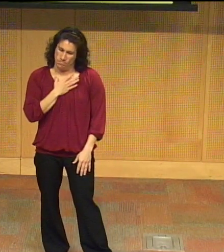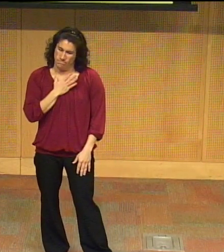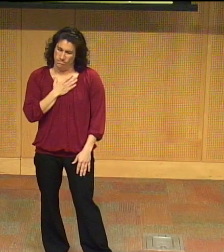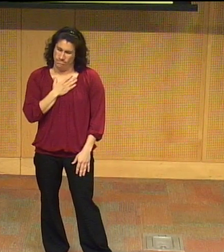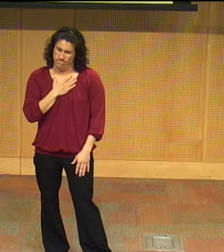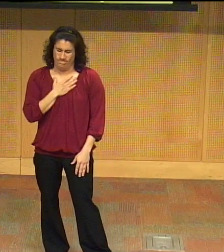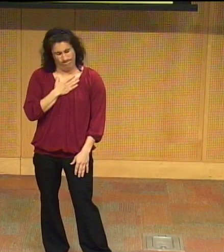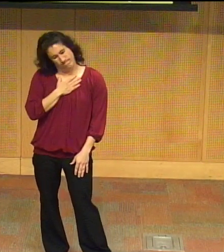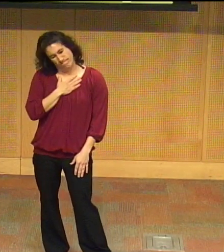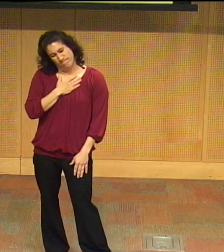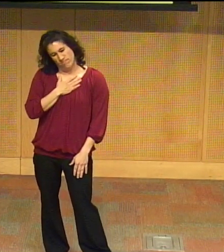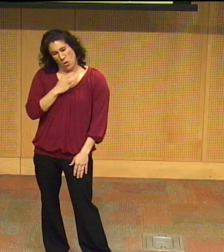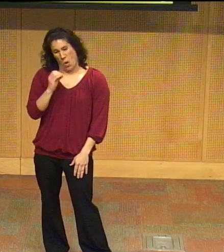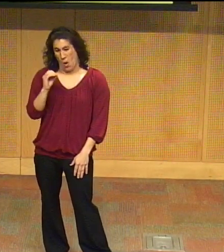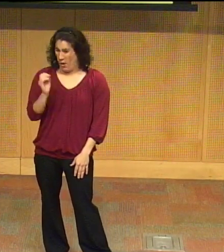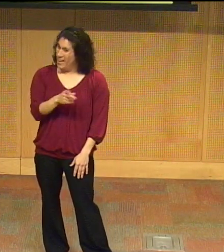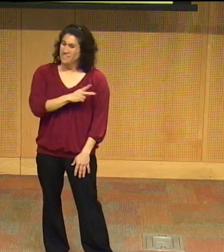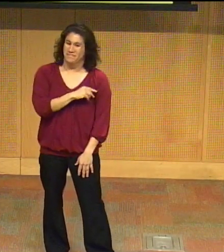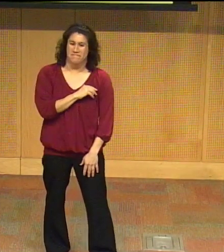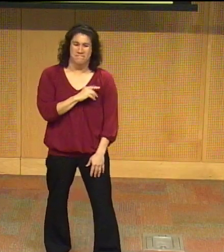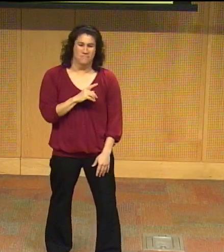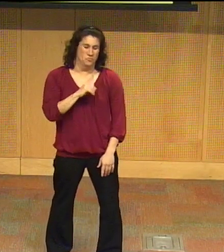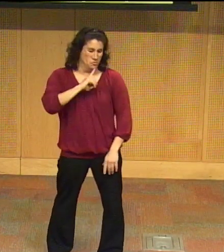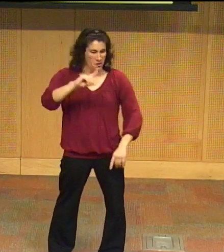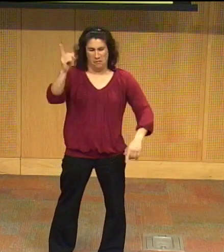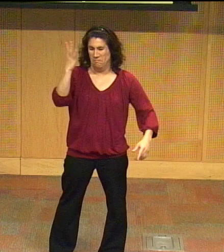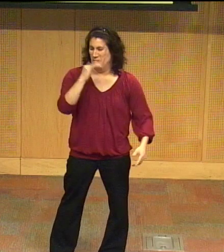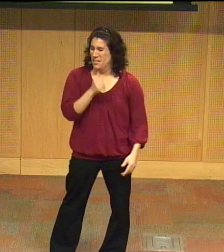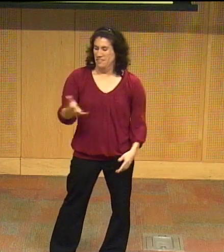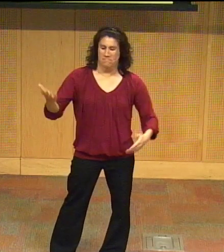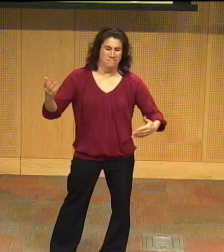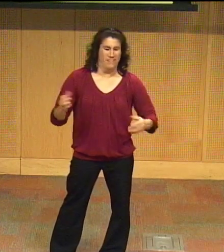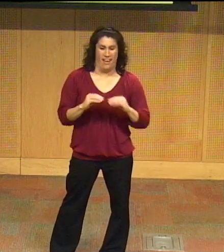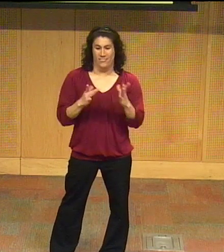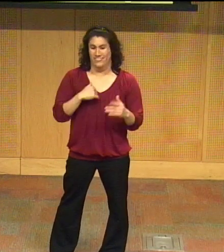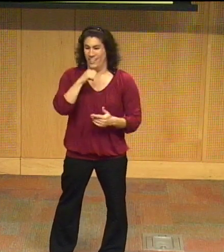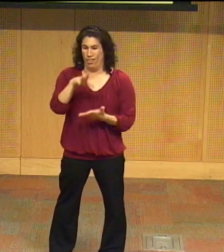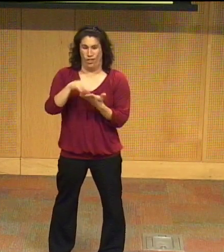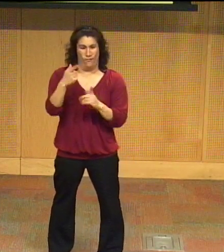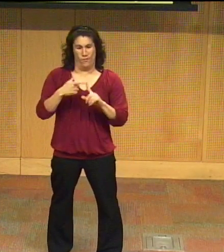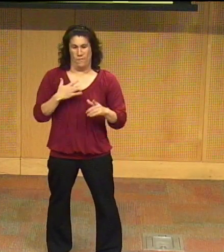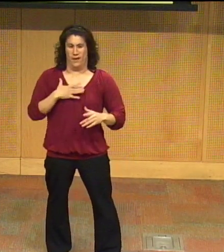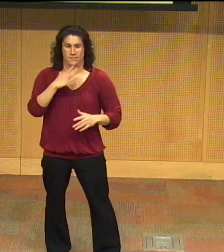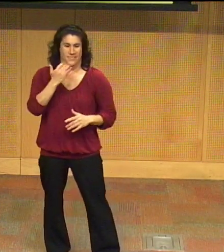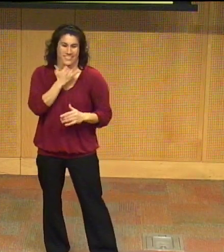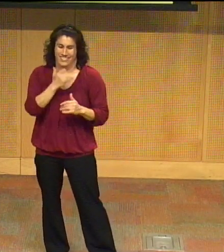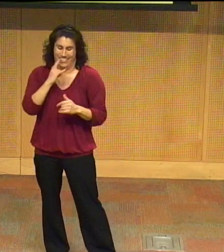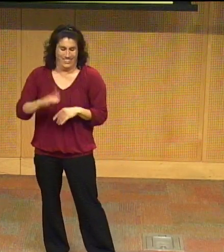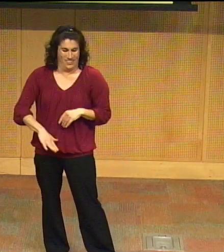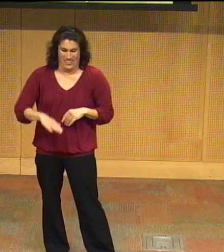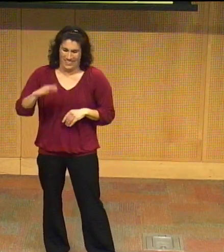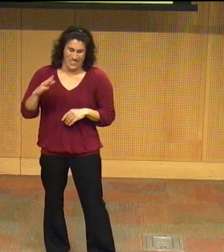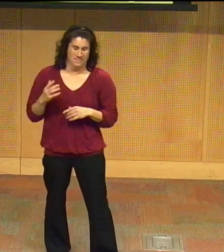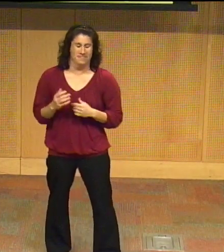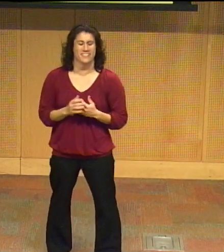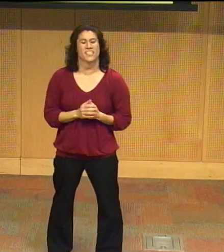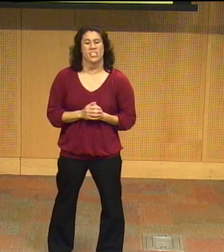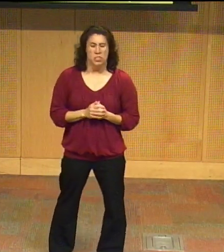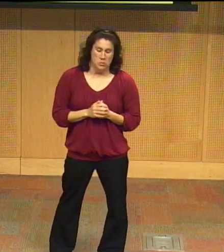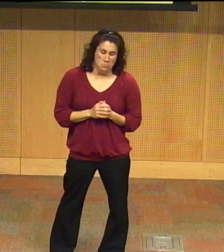from my lessons. And my mom says to me, really? You want to be a vet? Okay, we can do that. You